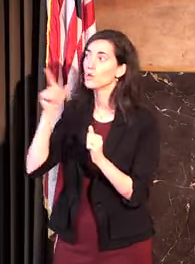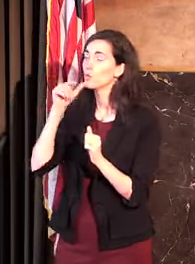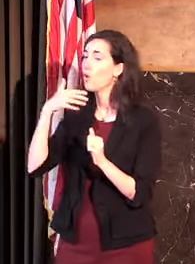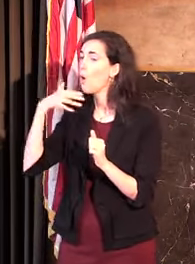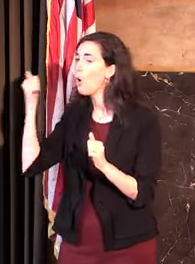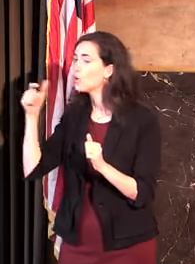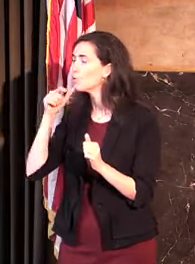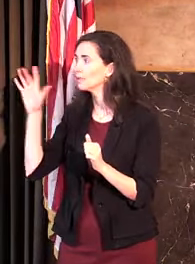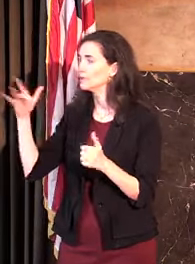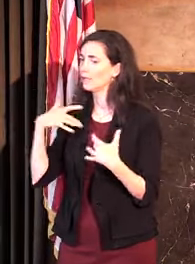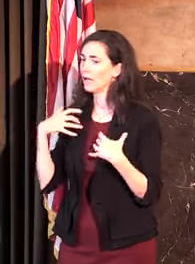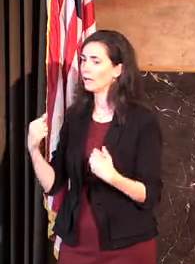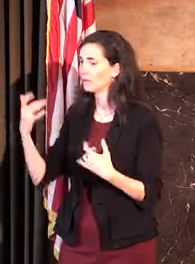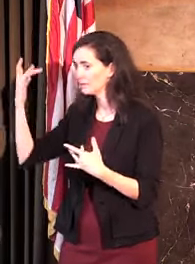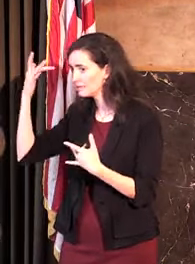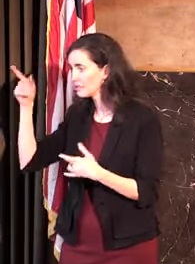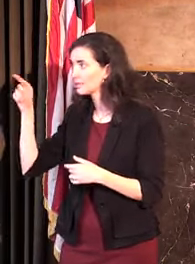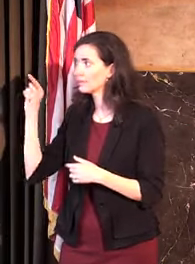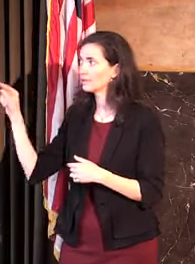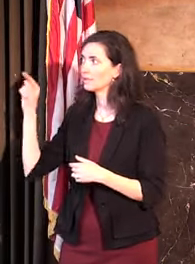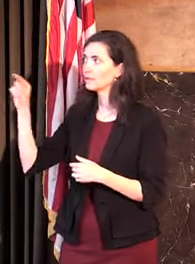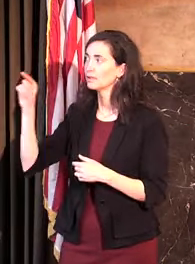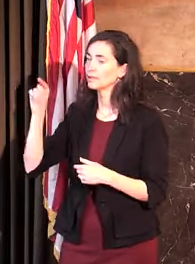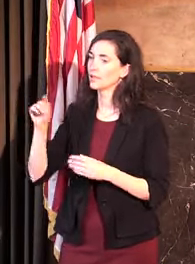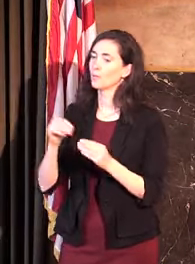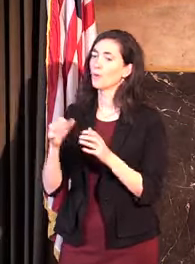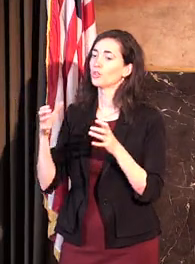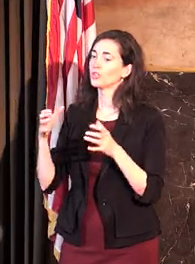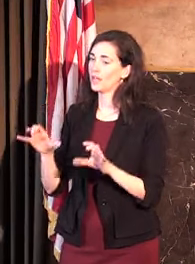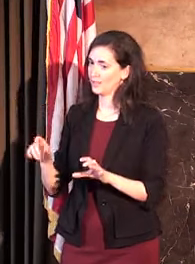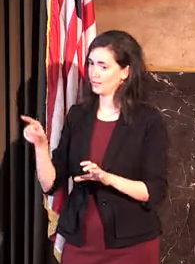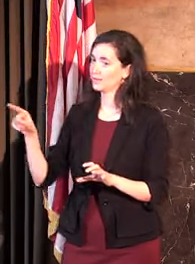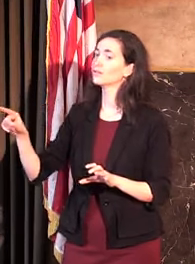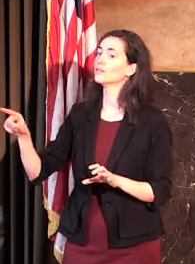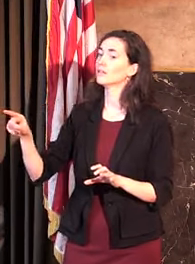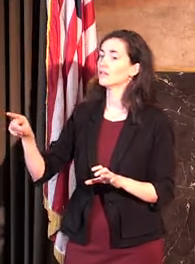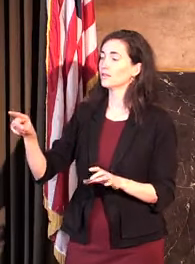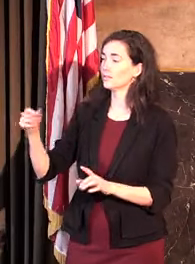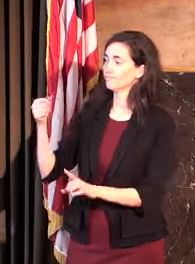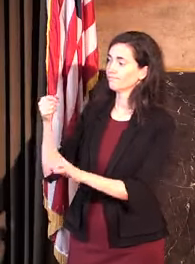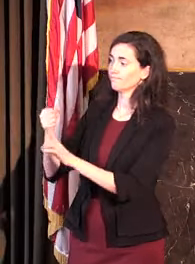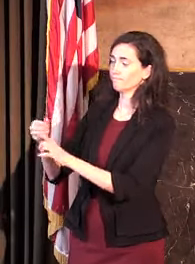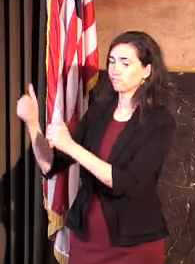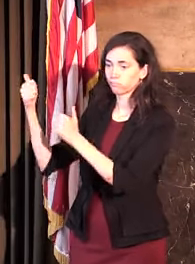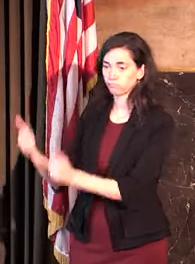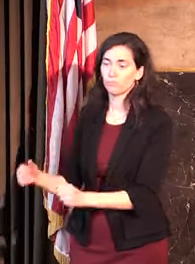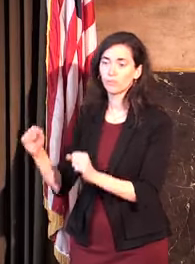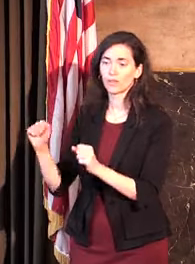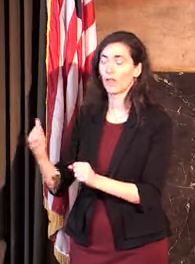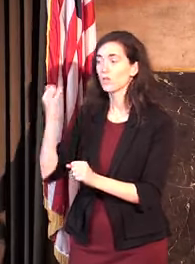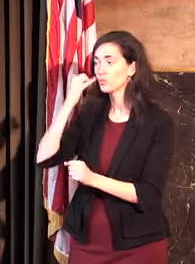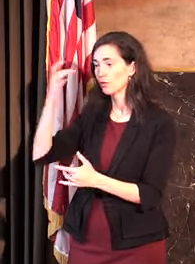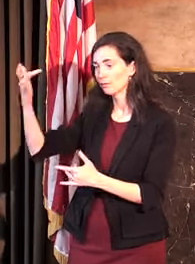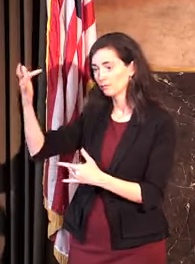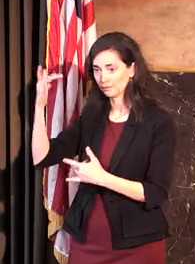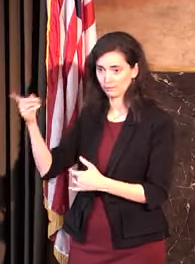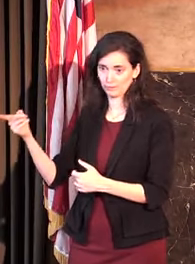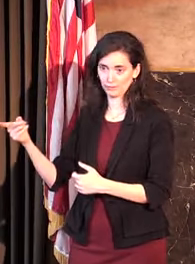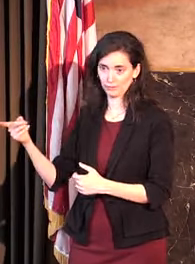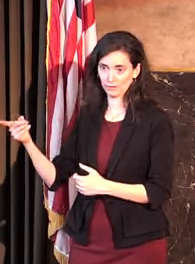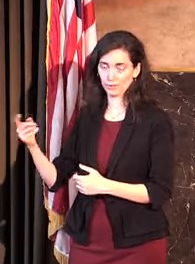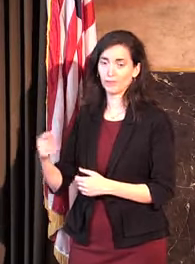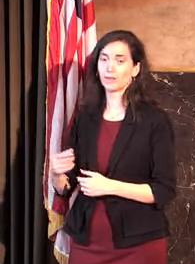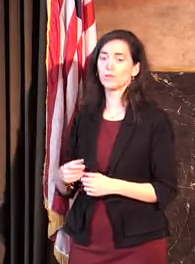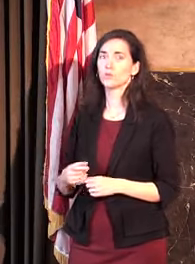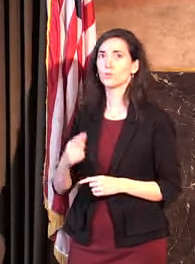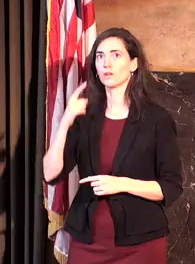people, are more likely to have a severe outcome should they contract the disease. And so